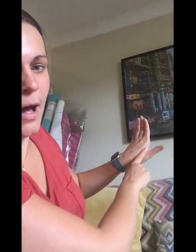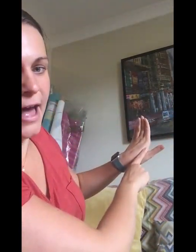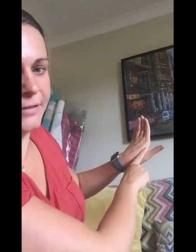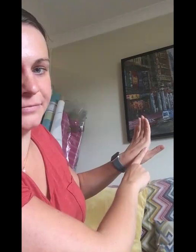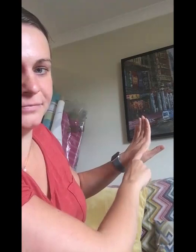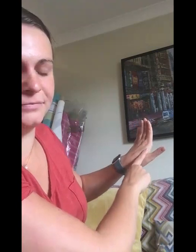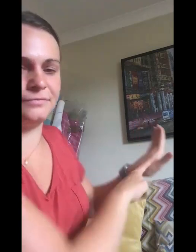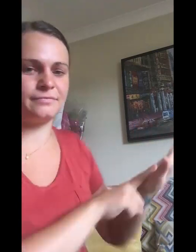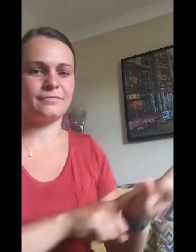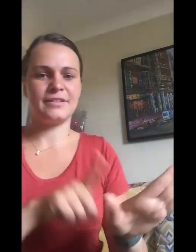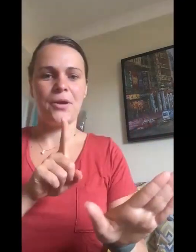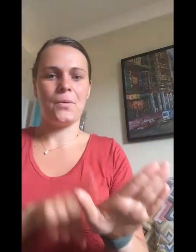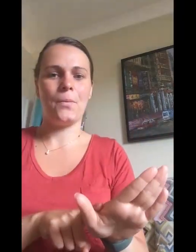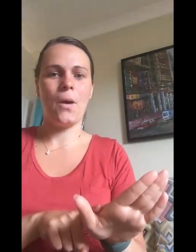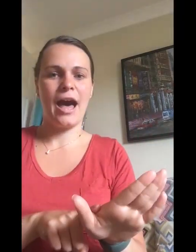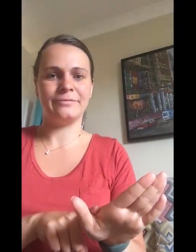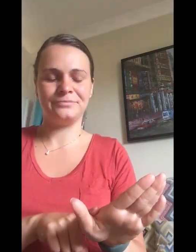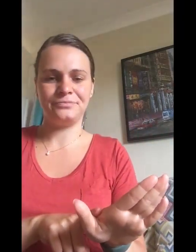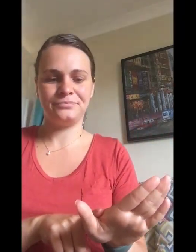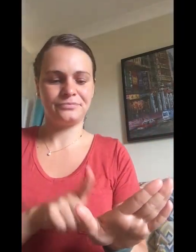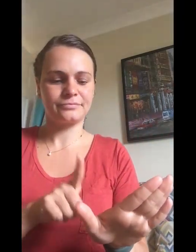Y. So Y.